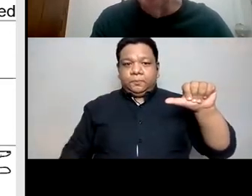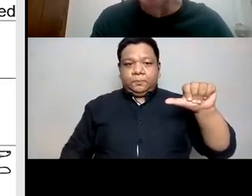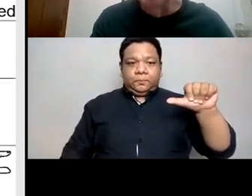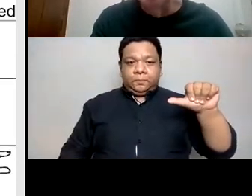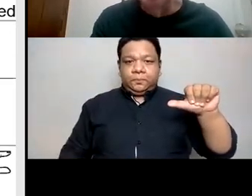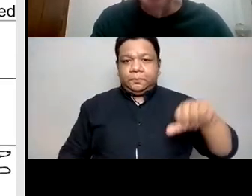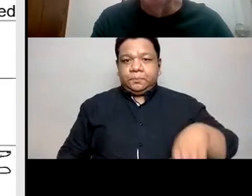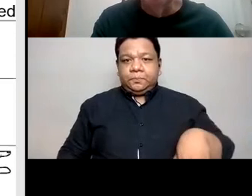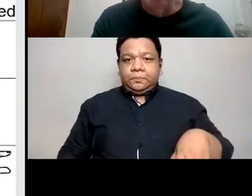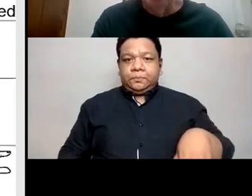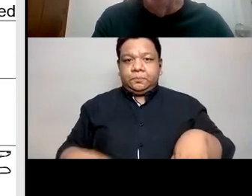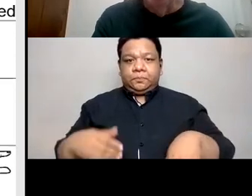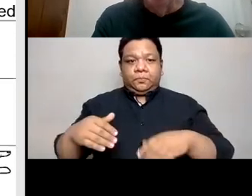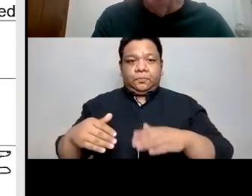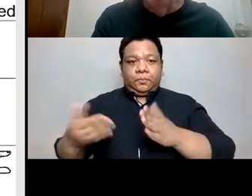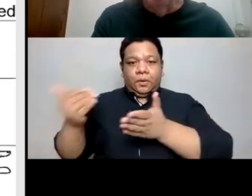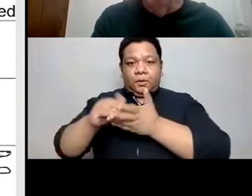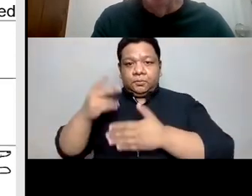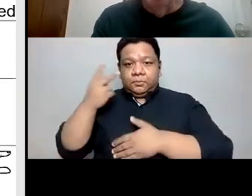Okay, here are the signs again.